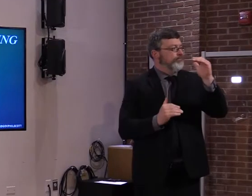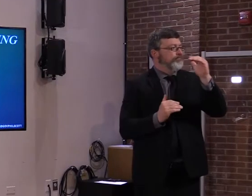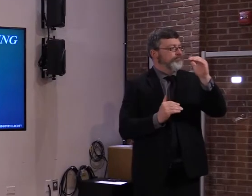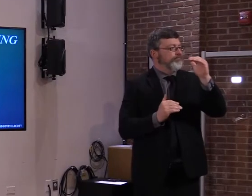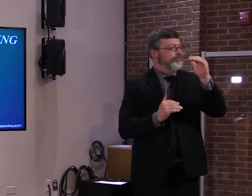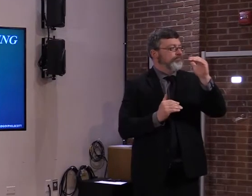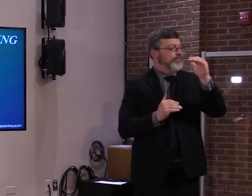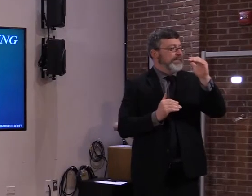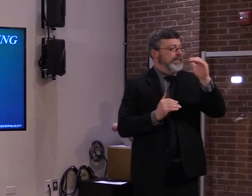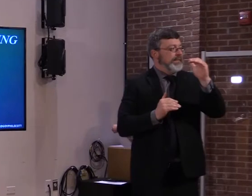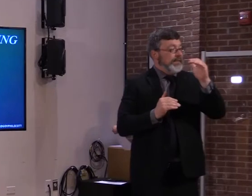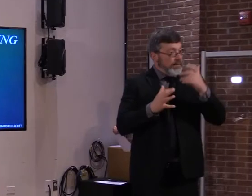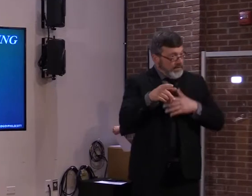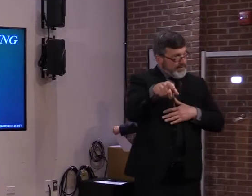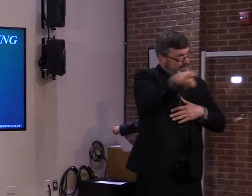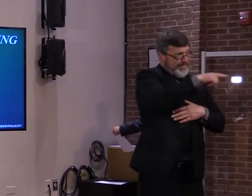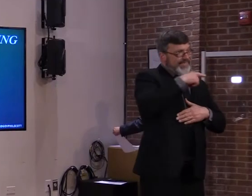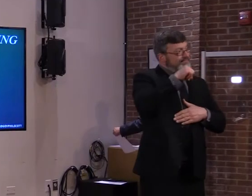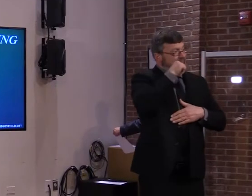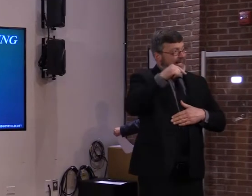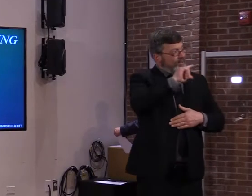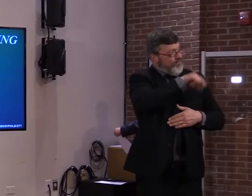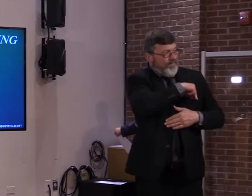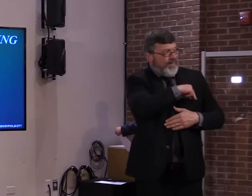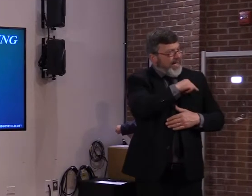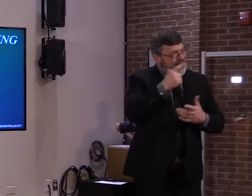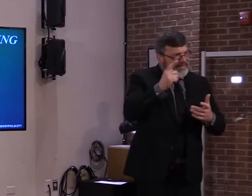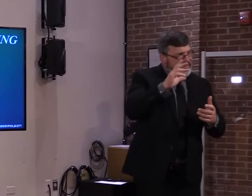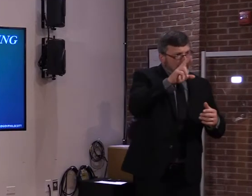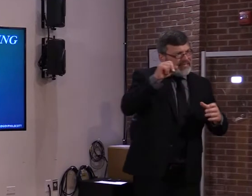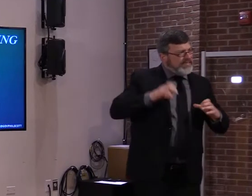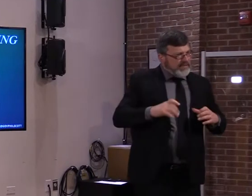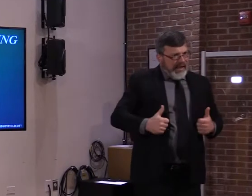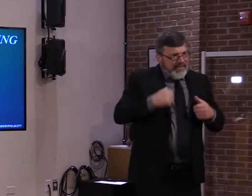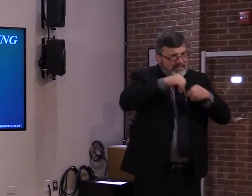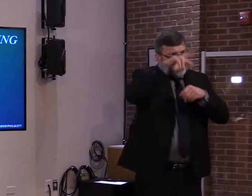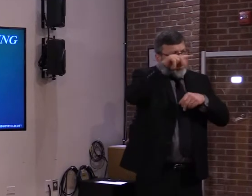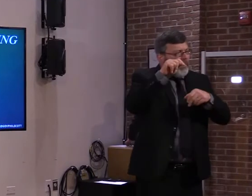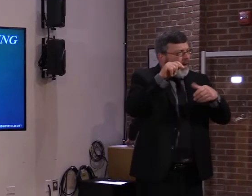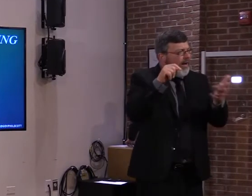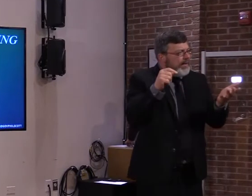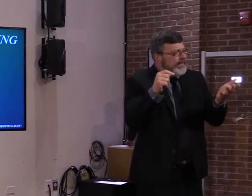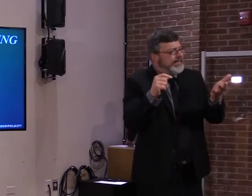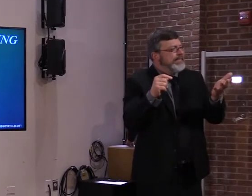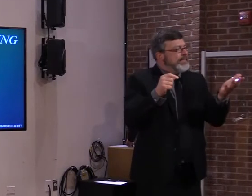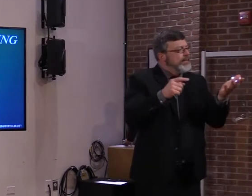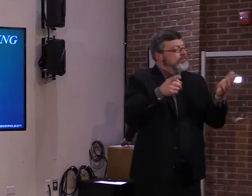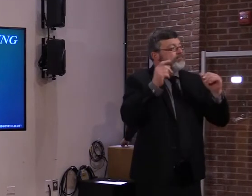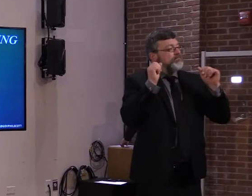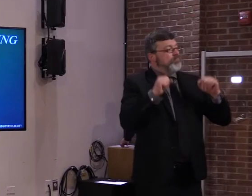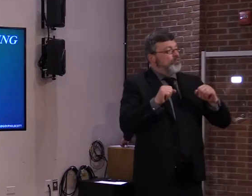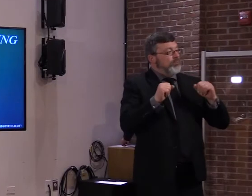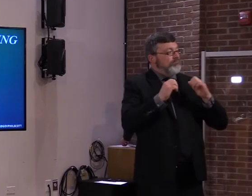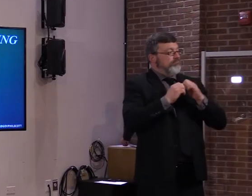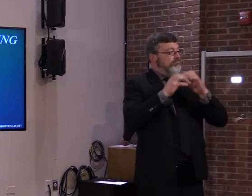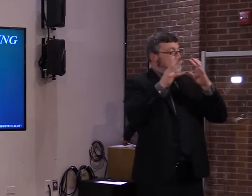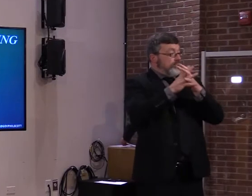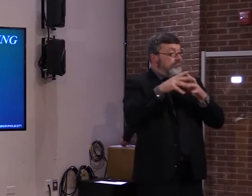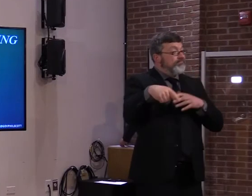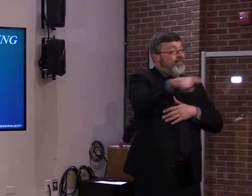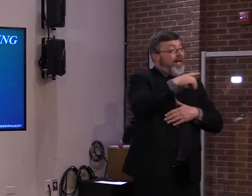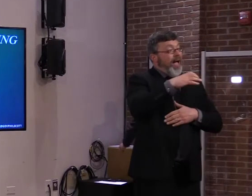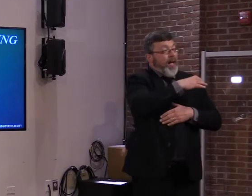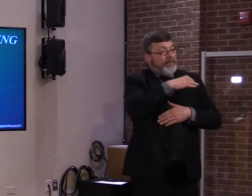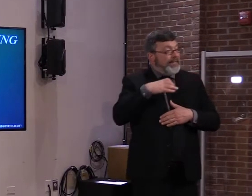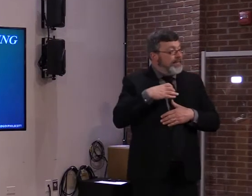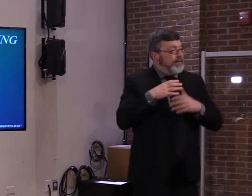non-citizens, regardless of where they live in Vermont, the legislature could at this time create a study committee to fully examine the question and